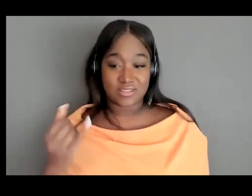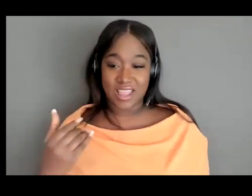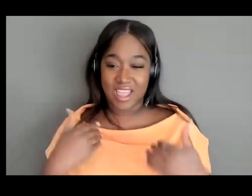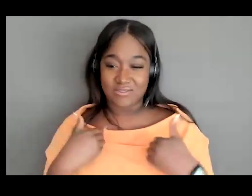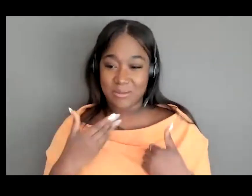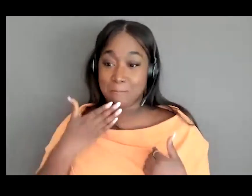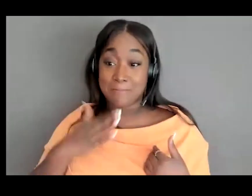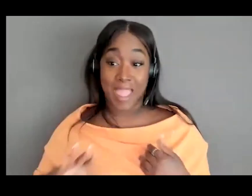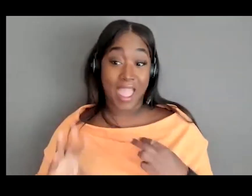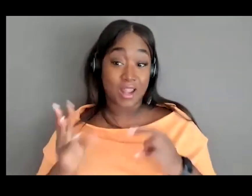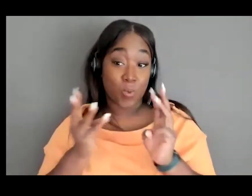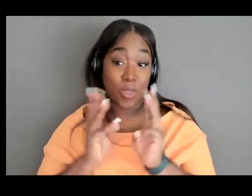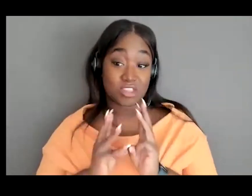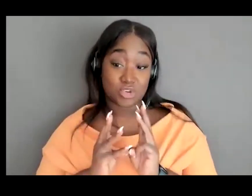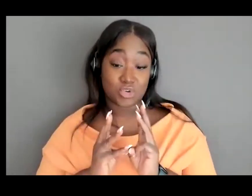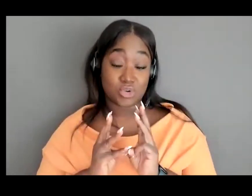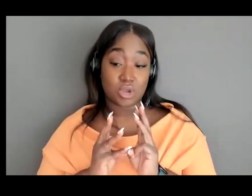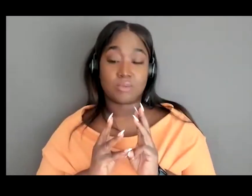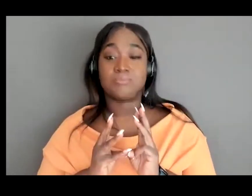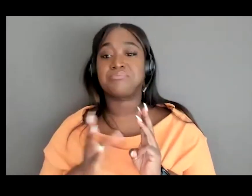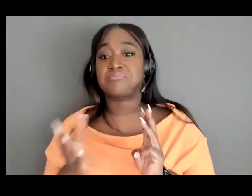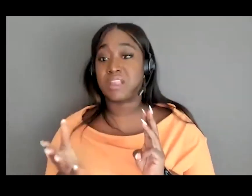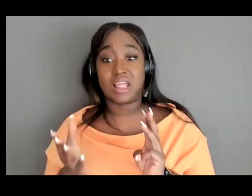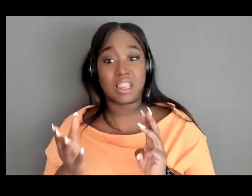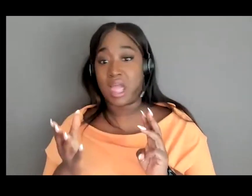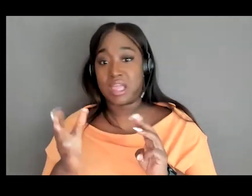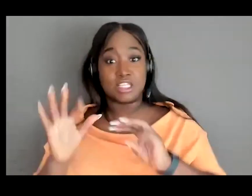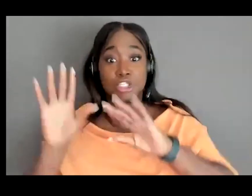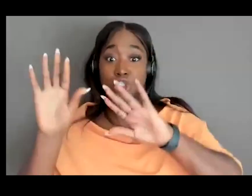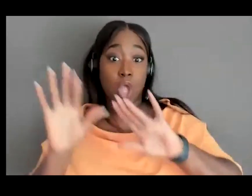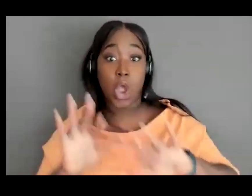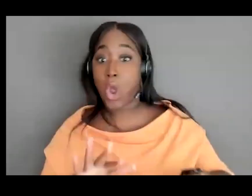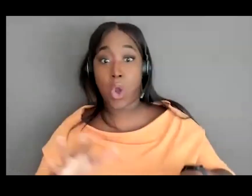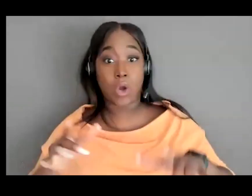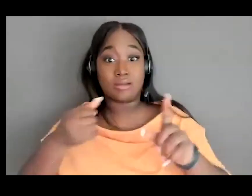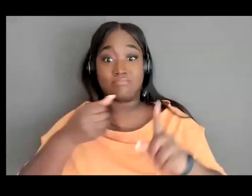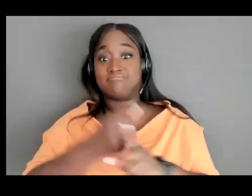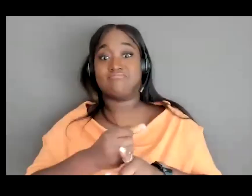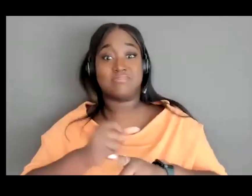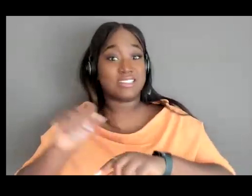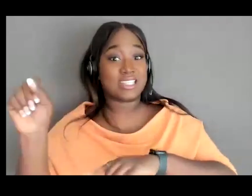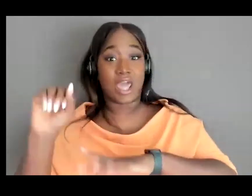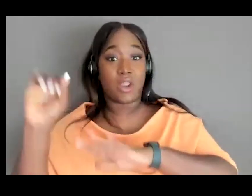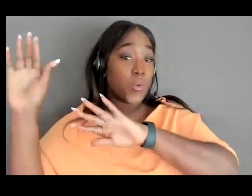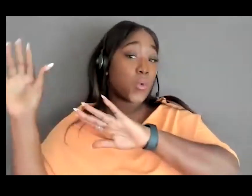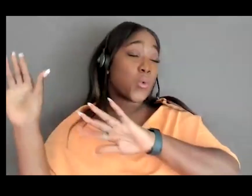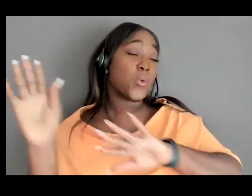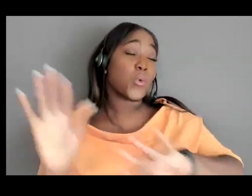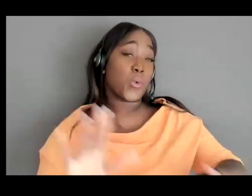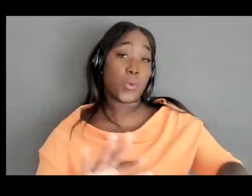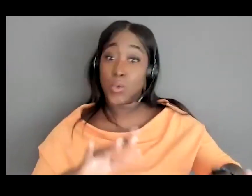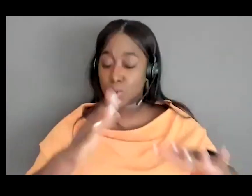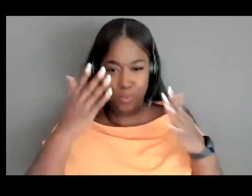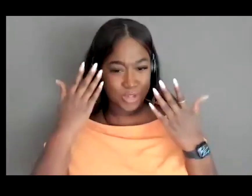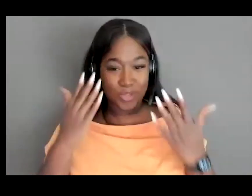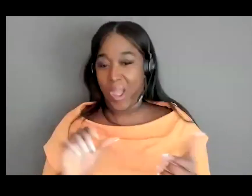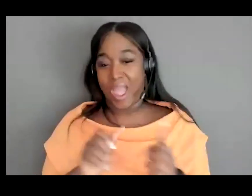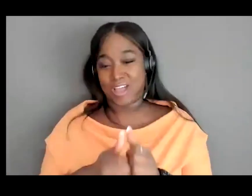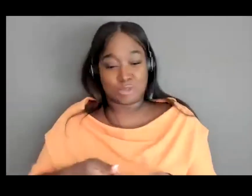If there is bad weather and it snowed in Seattle and we don't know how to